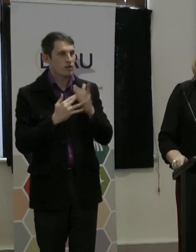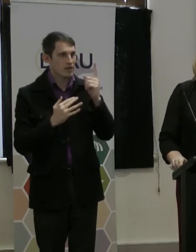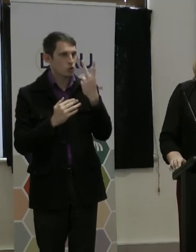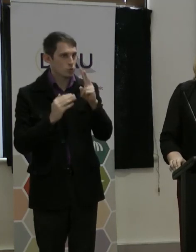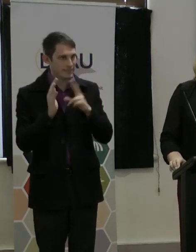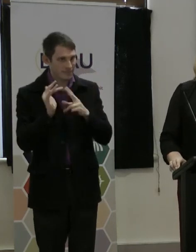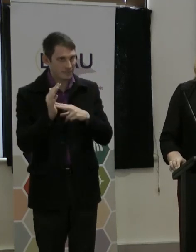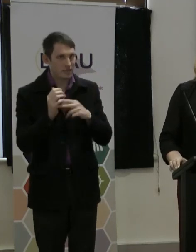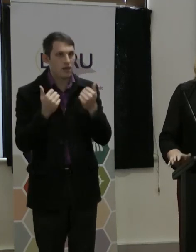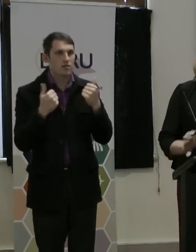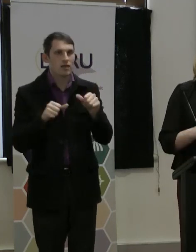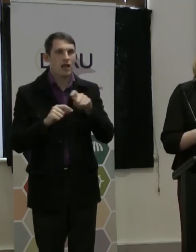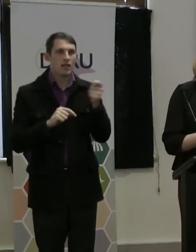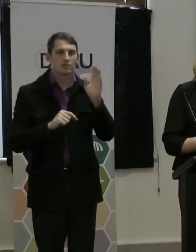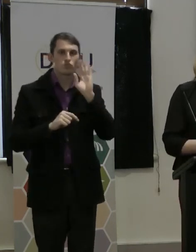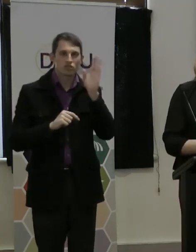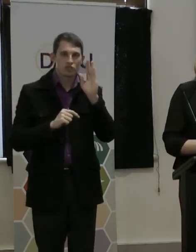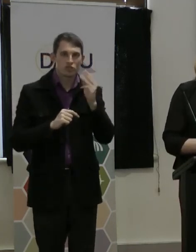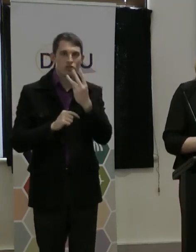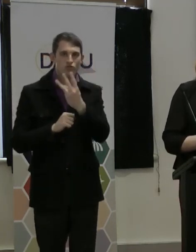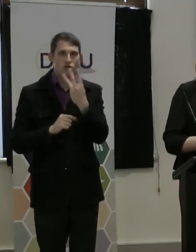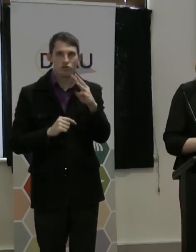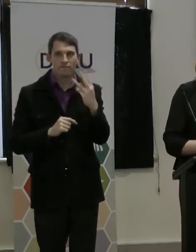minutes, and then the next presentation will happen at